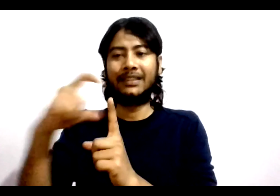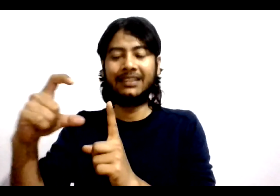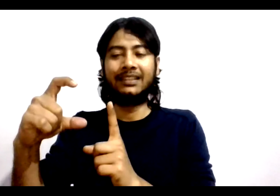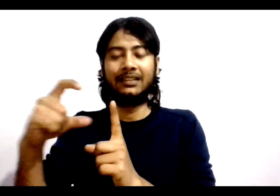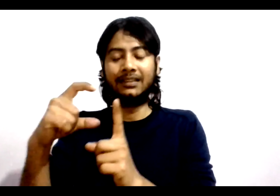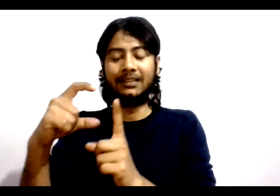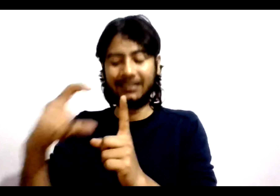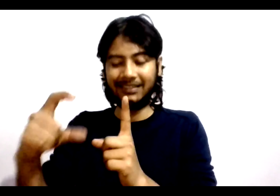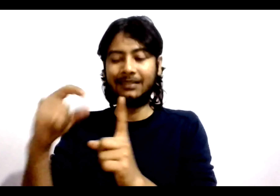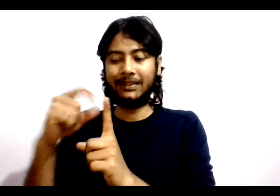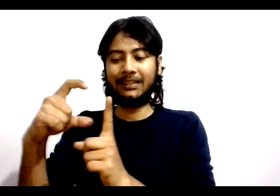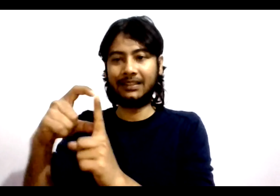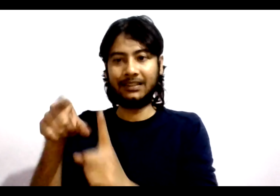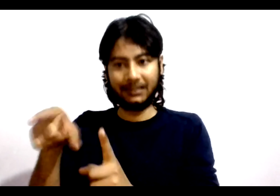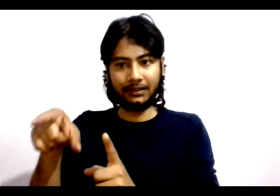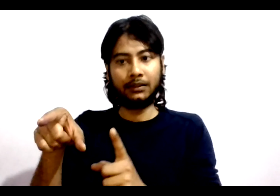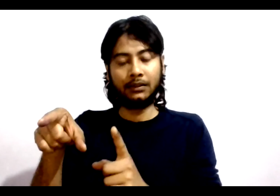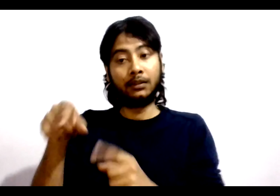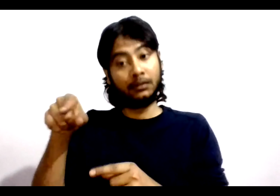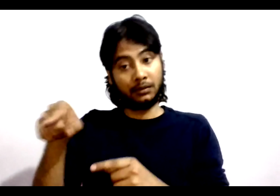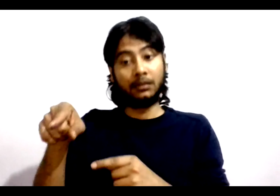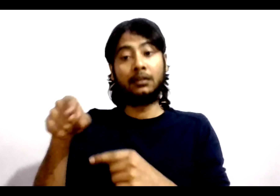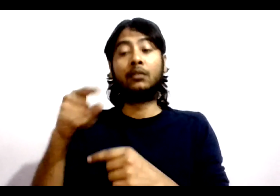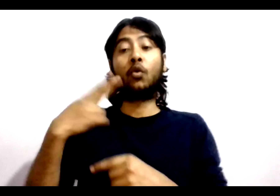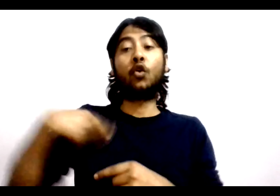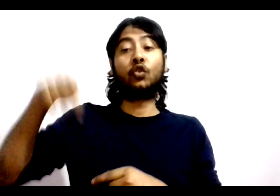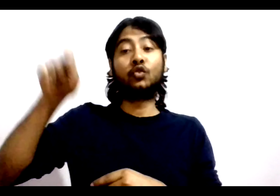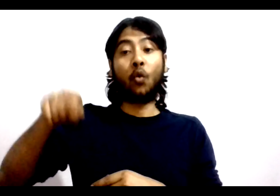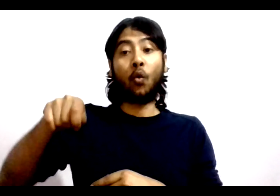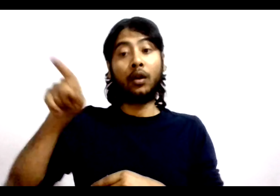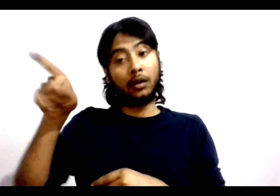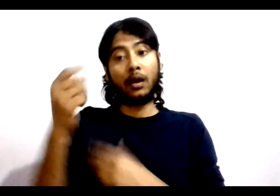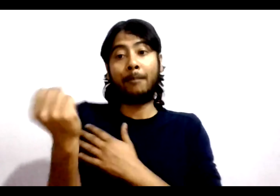we have the chief commissioner for persons with disabilities,